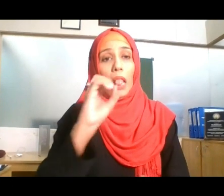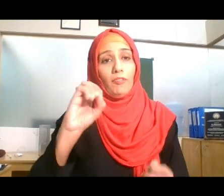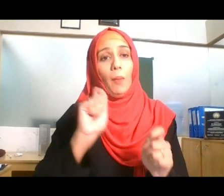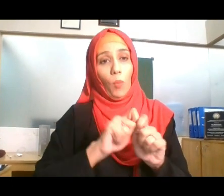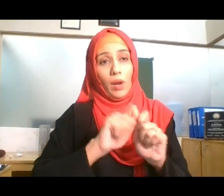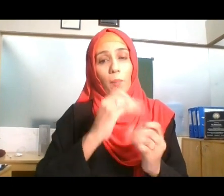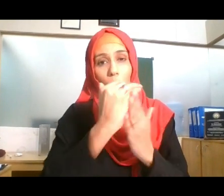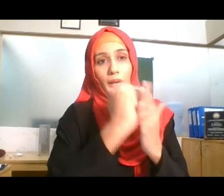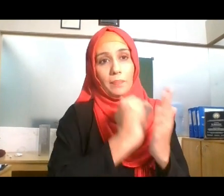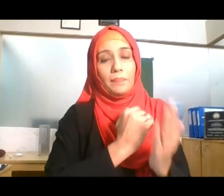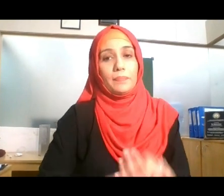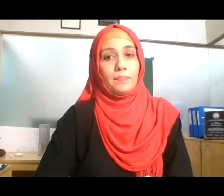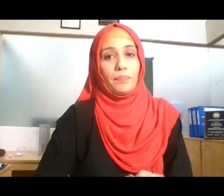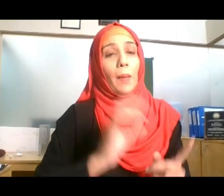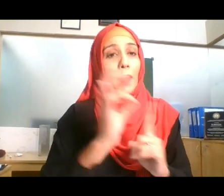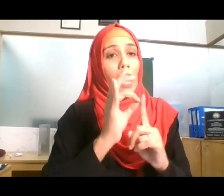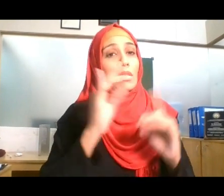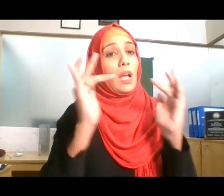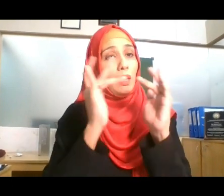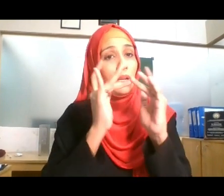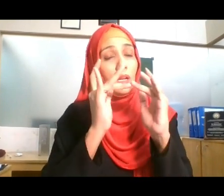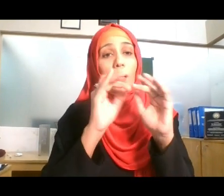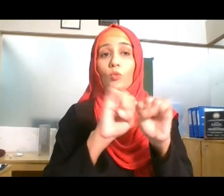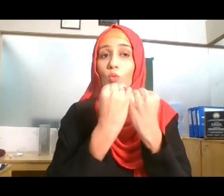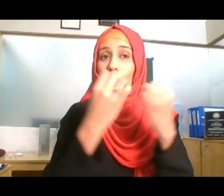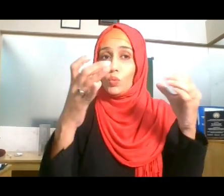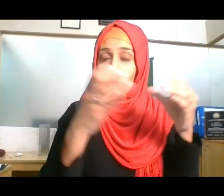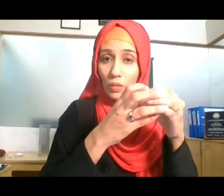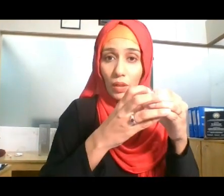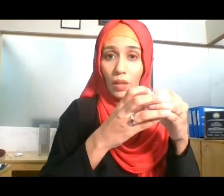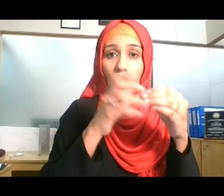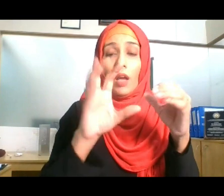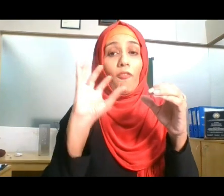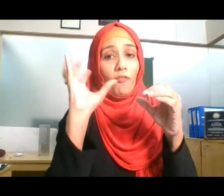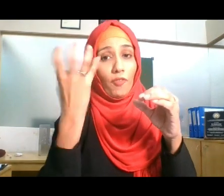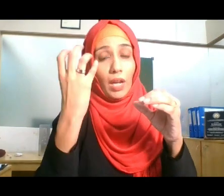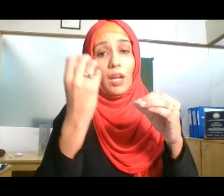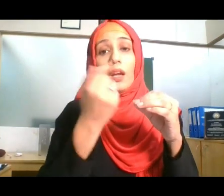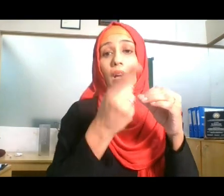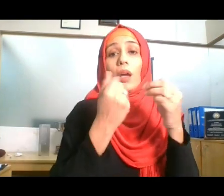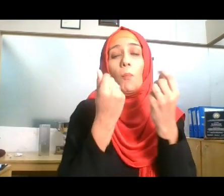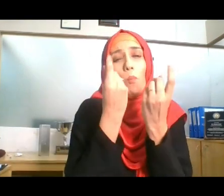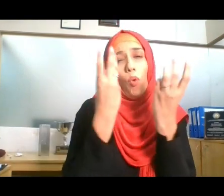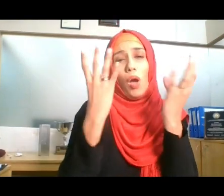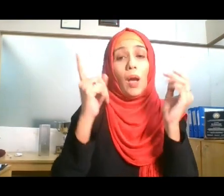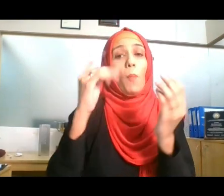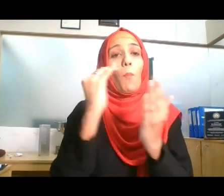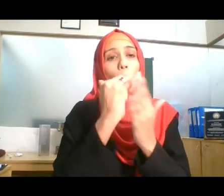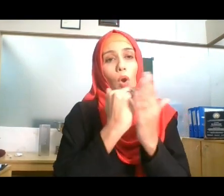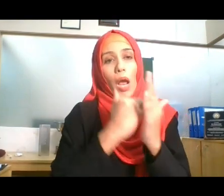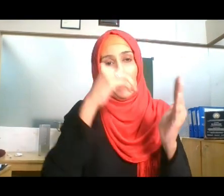in Pakistan, Internet Society has worked on digital technologies on a number of initiatives and projects.